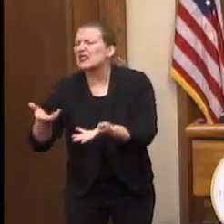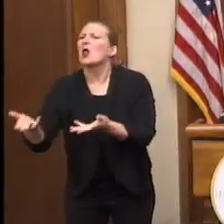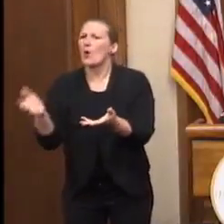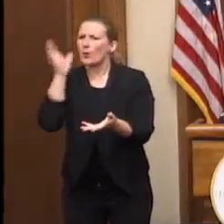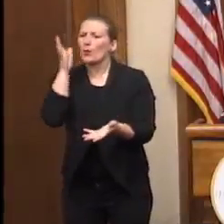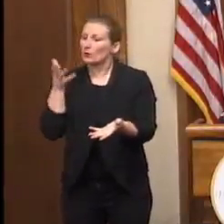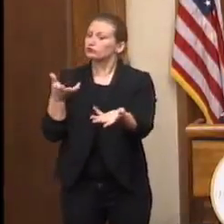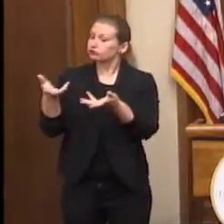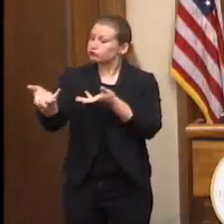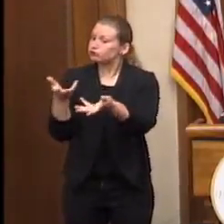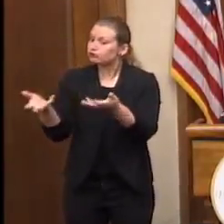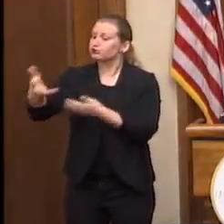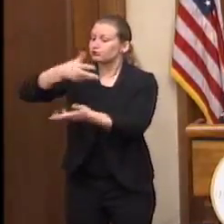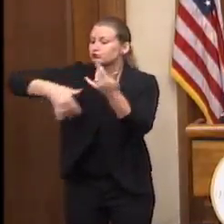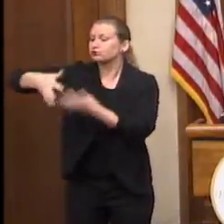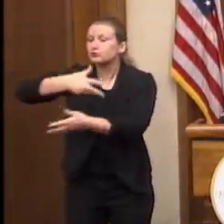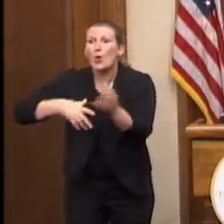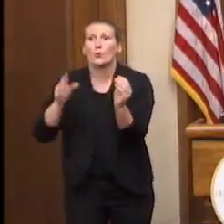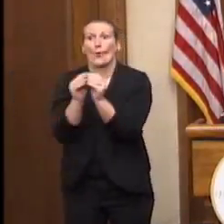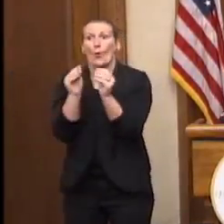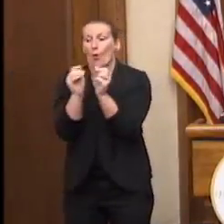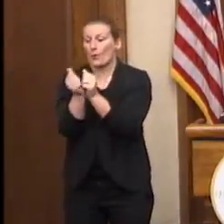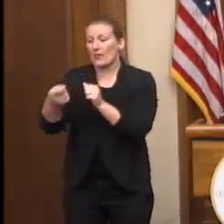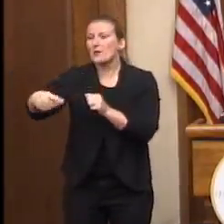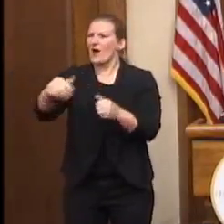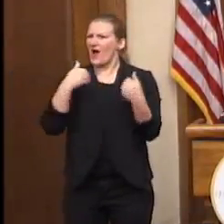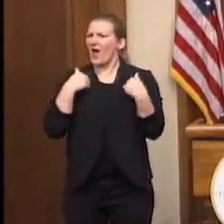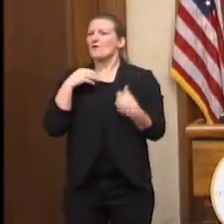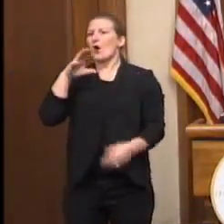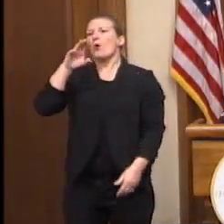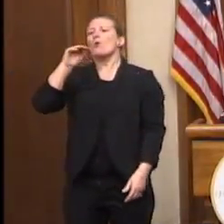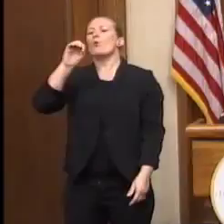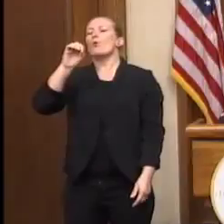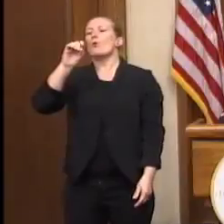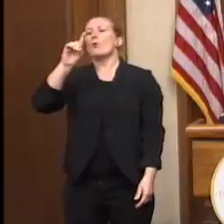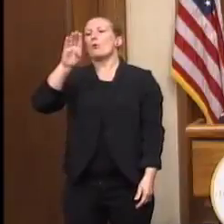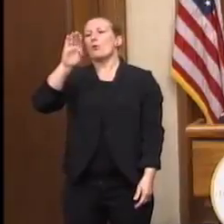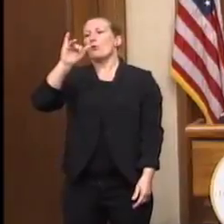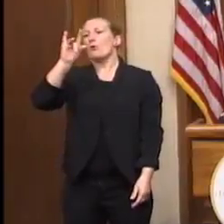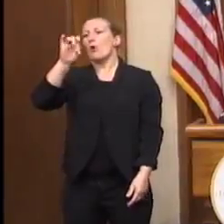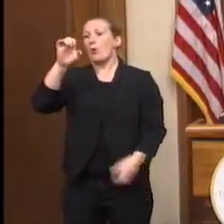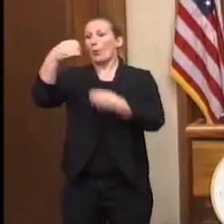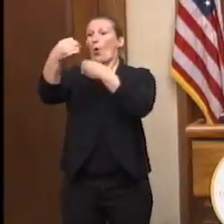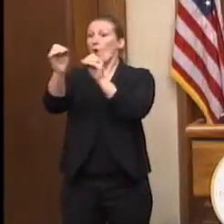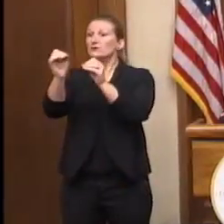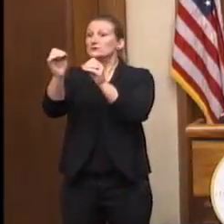spend more time with them. I have a mobile office that I've used as a district